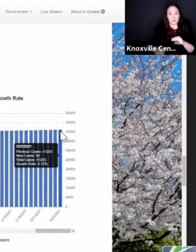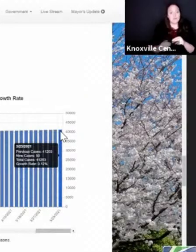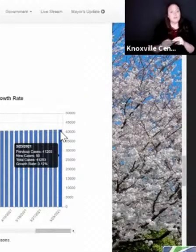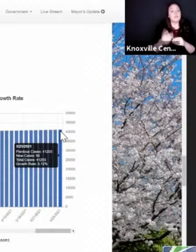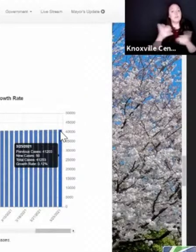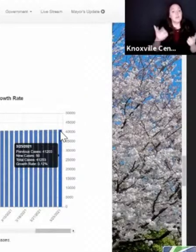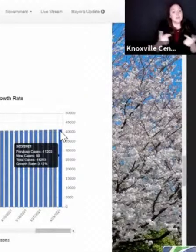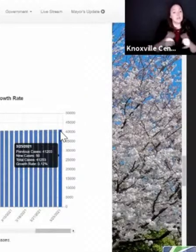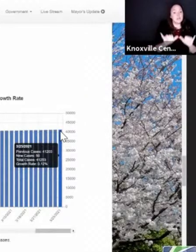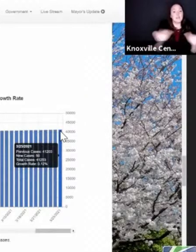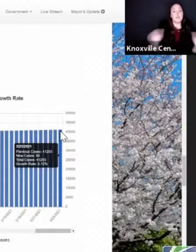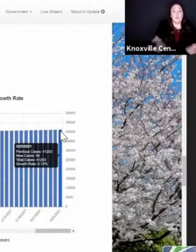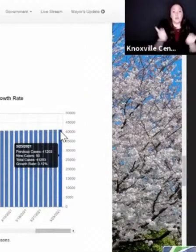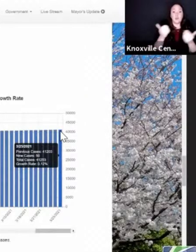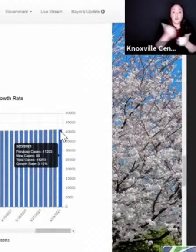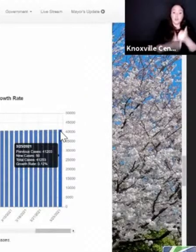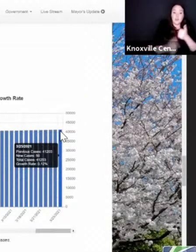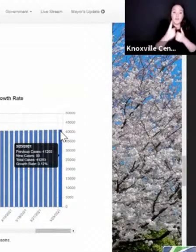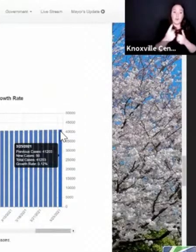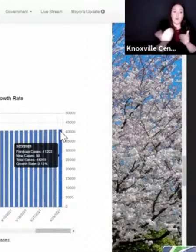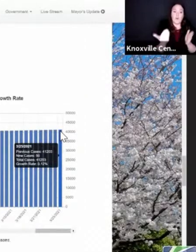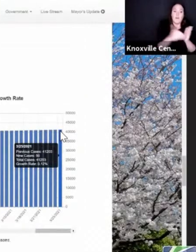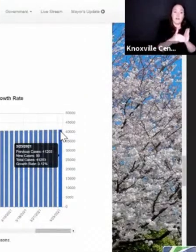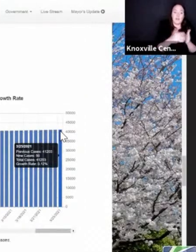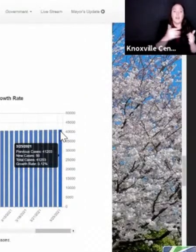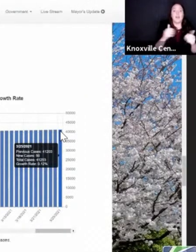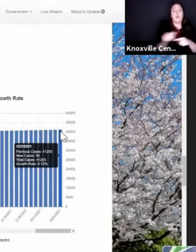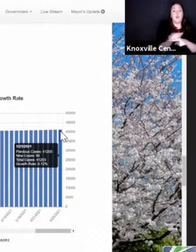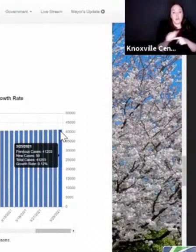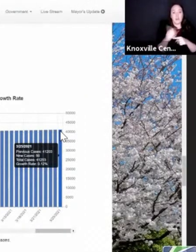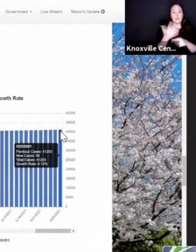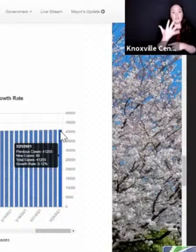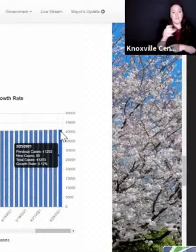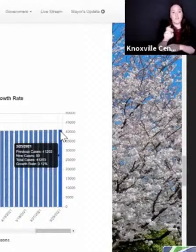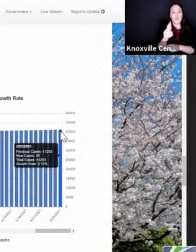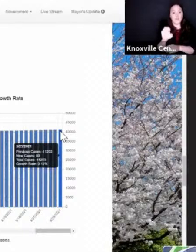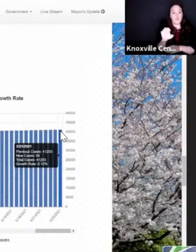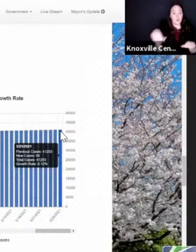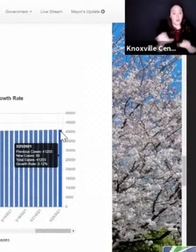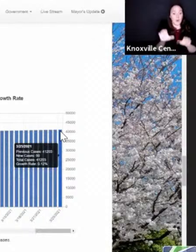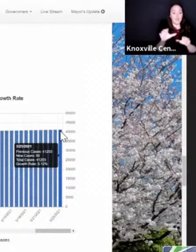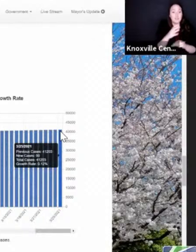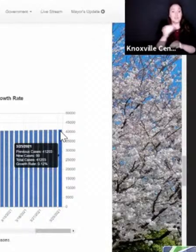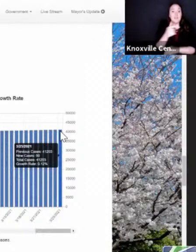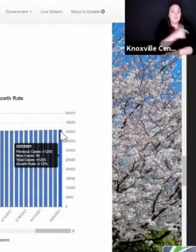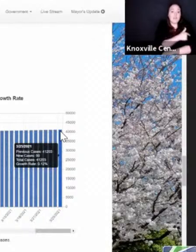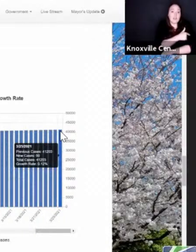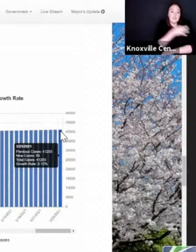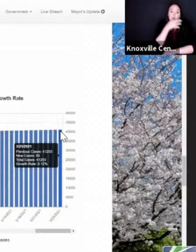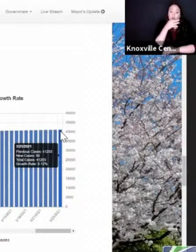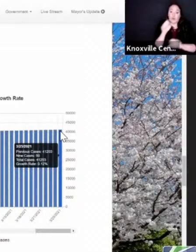urge everyone to please, again, I keep saying it, practice the 5 core actions and get vaccinated as soon as you're able.